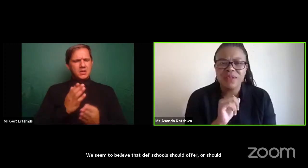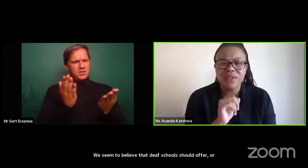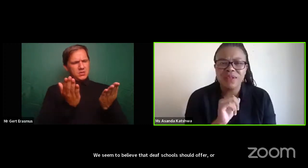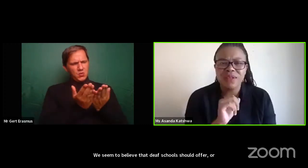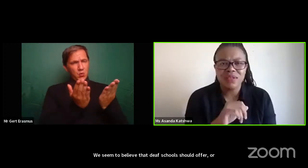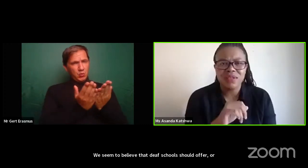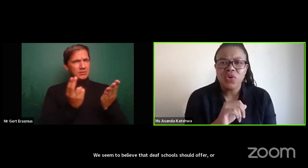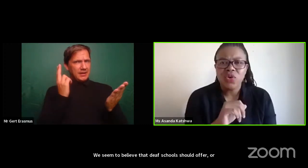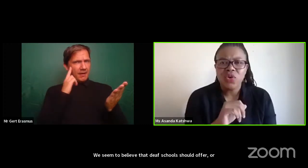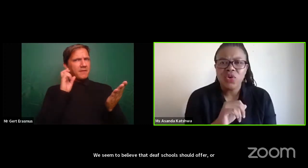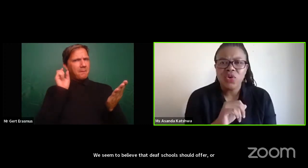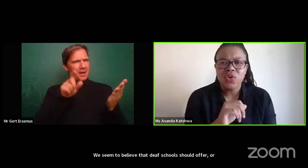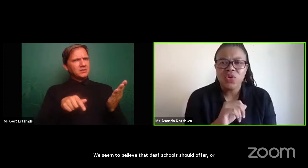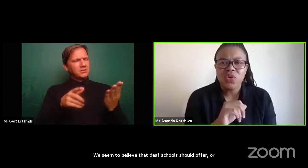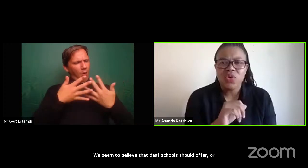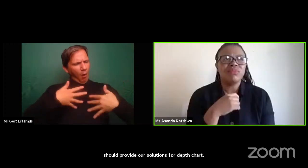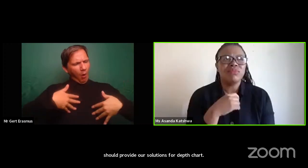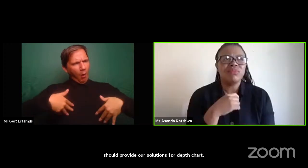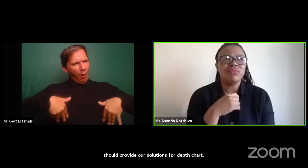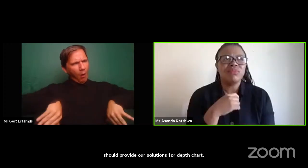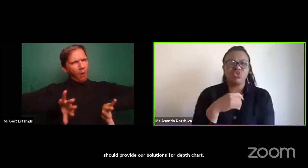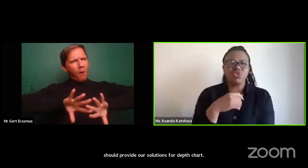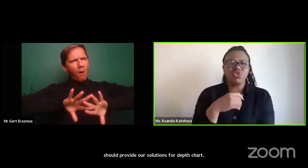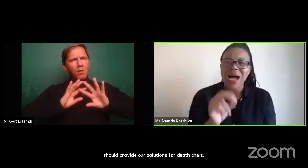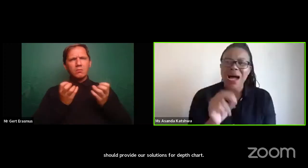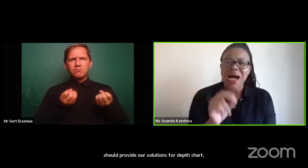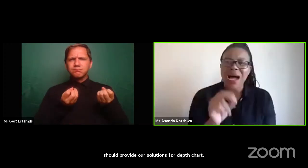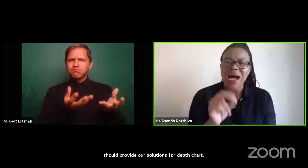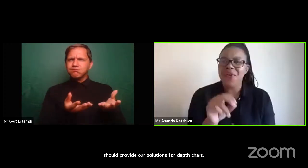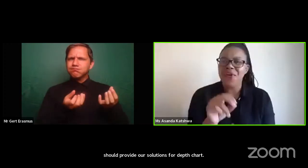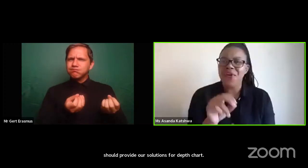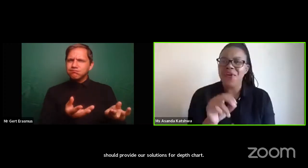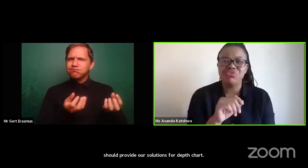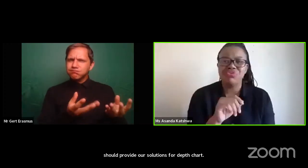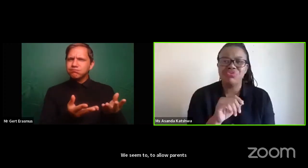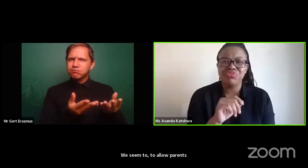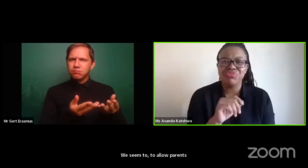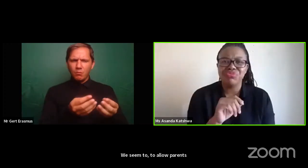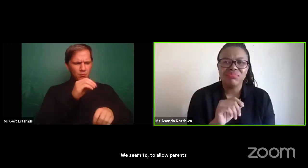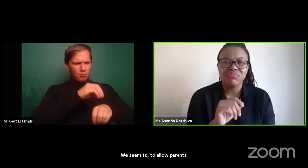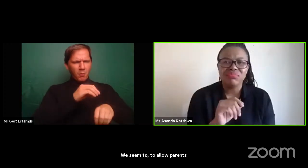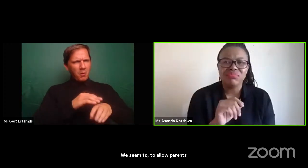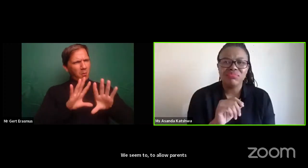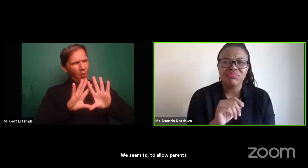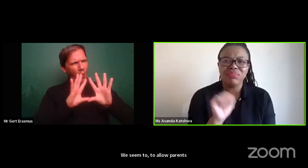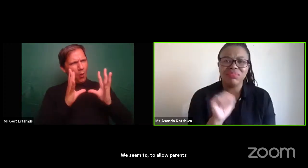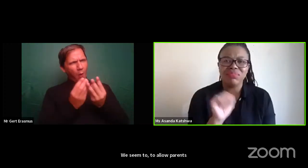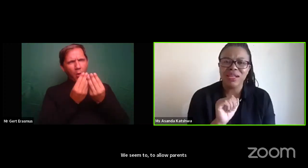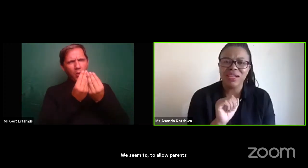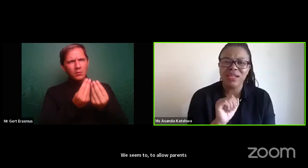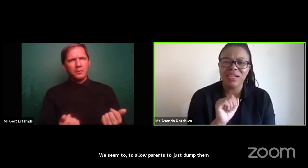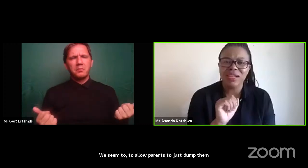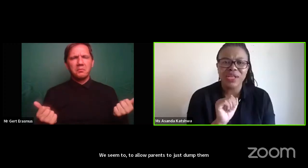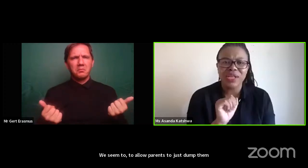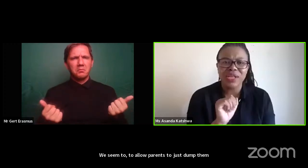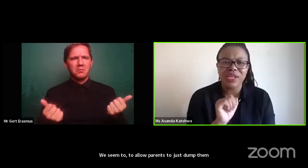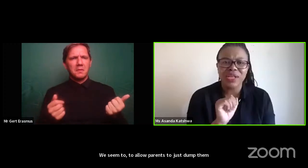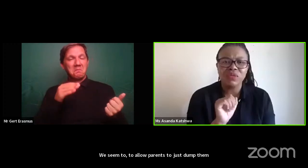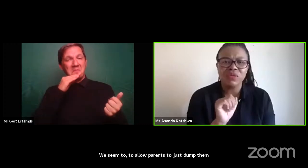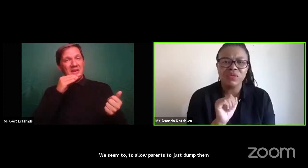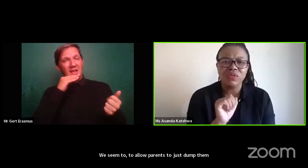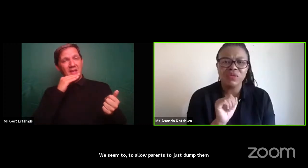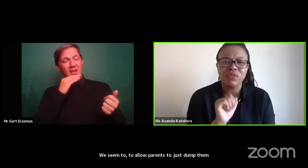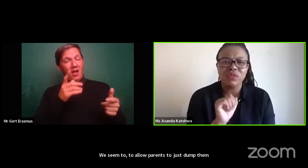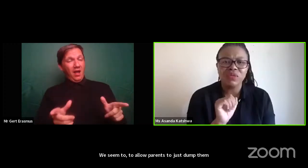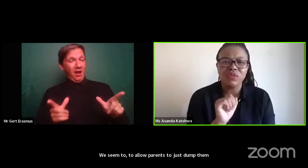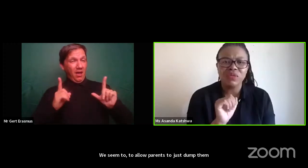for a deaf child. We seem to allow parents to just dump their children at